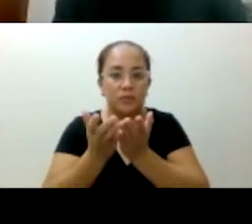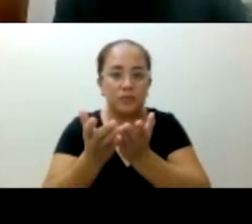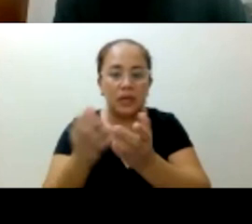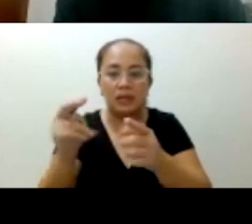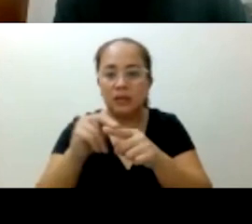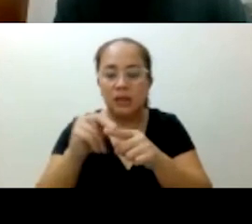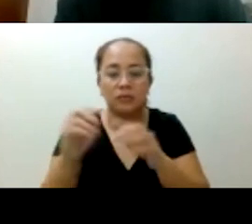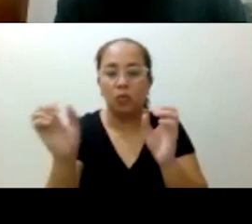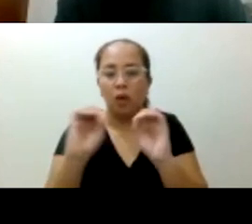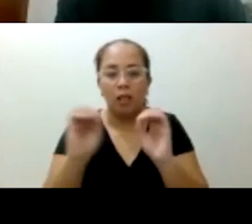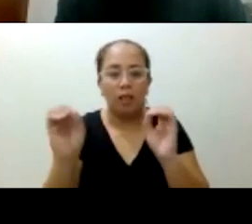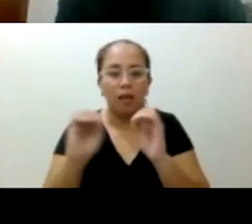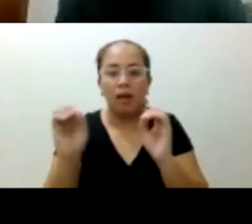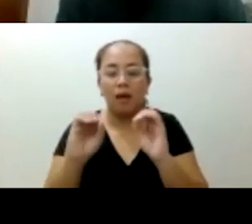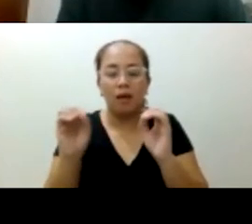the facial expression.